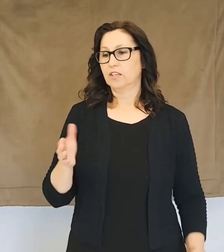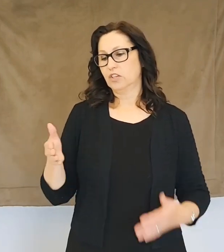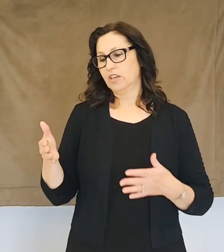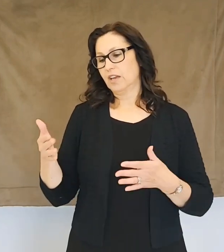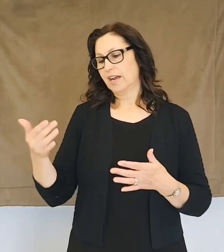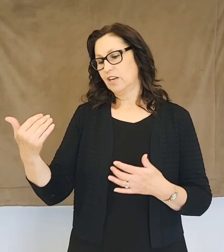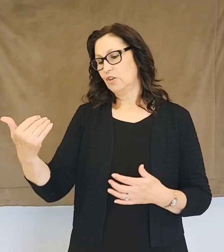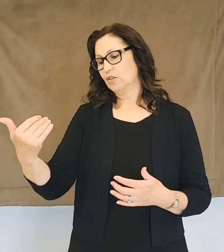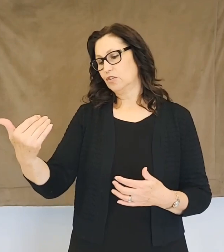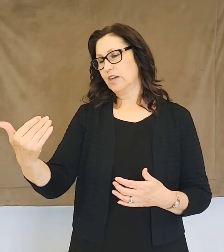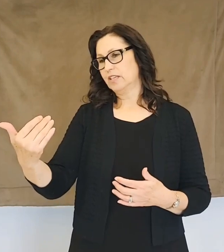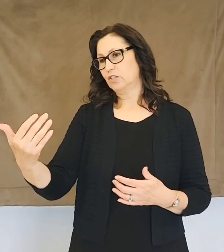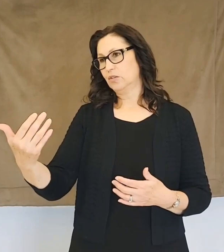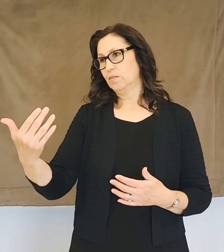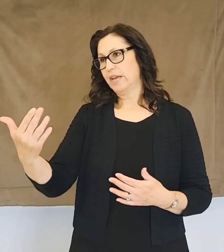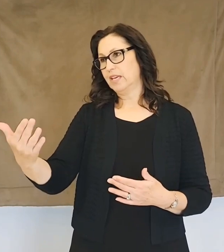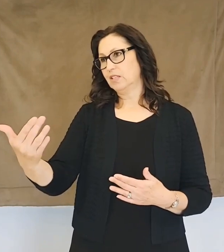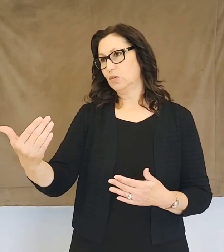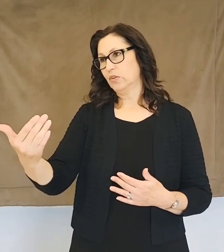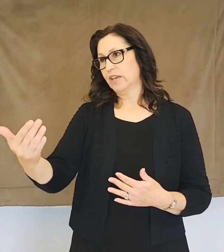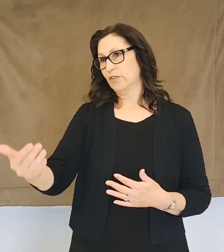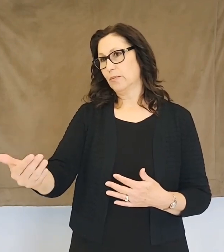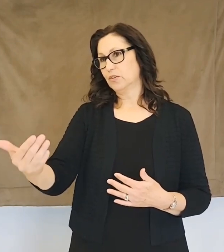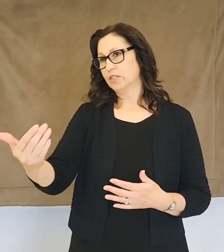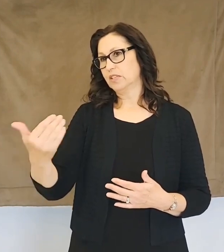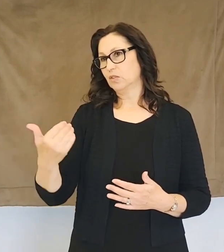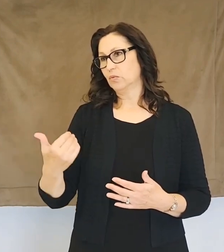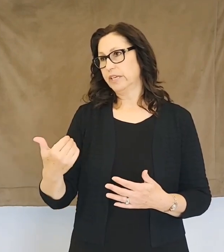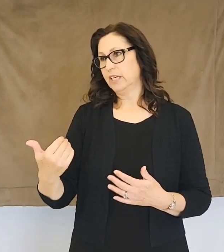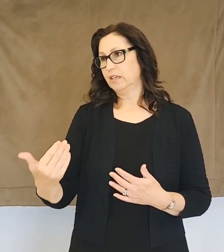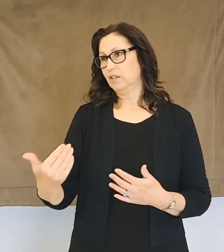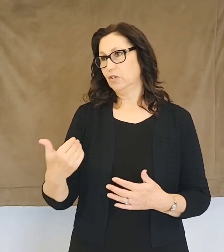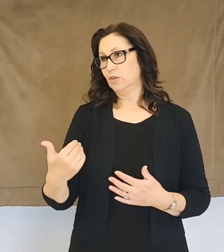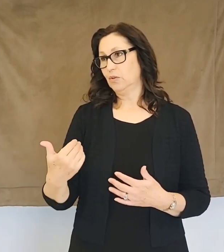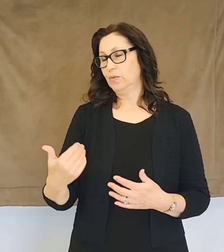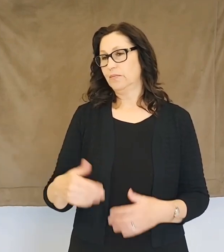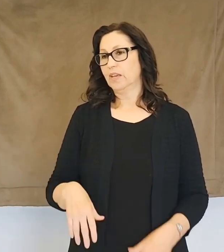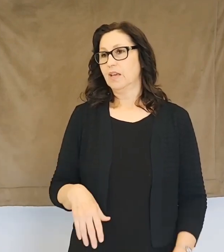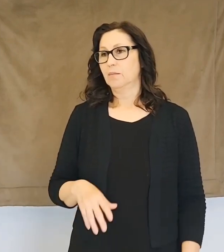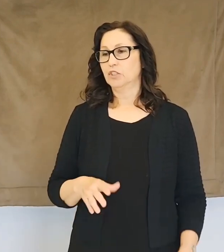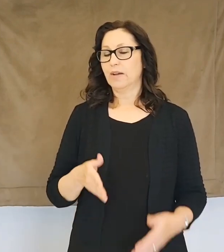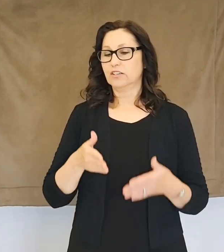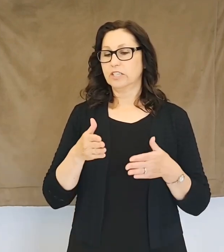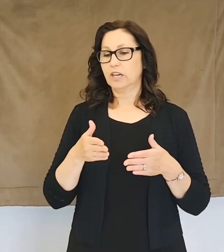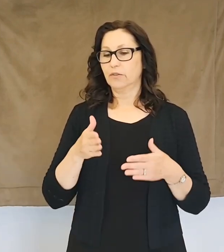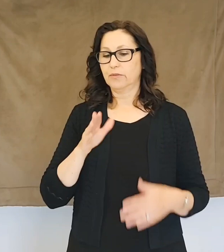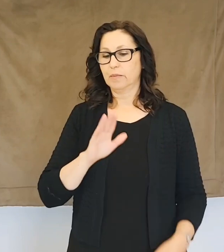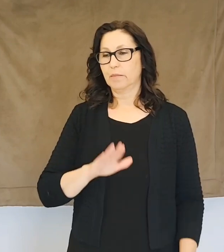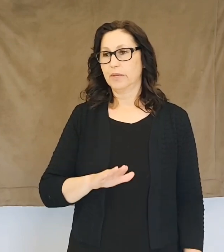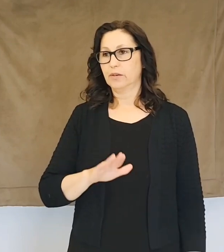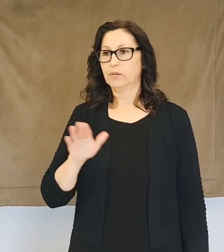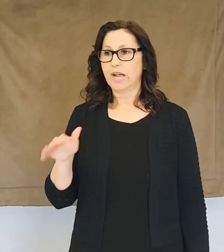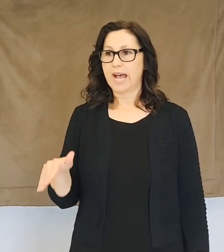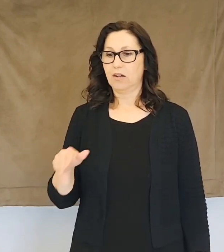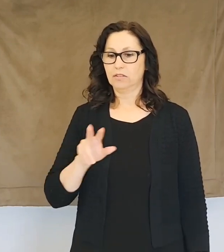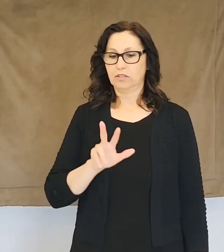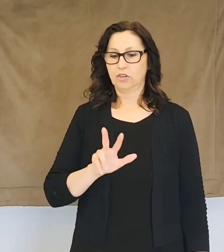because I know you're trying to make it to where the other person is reading you. But you actually go from the middle out. So